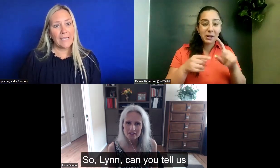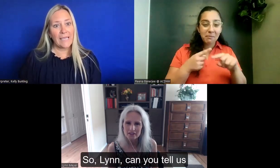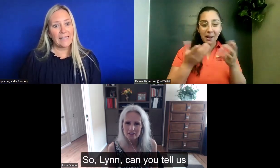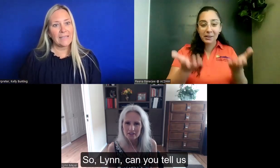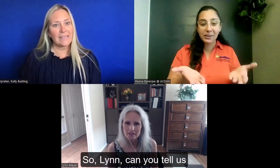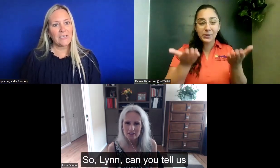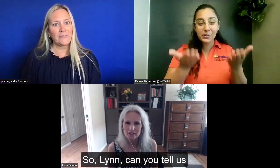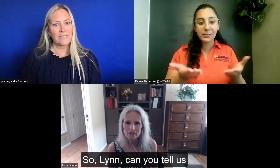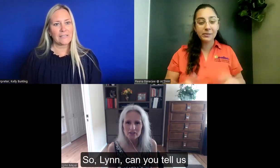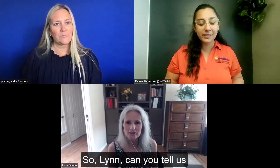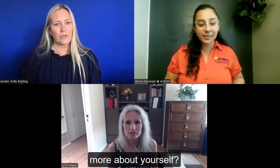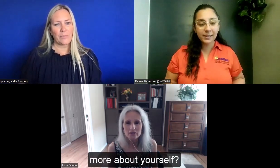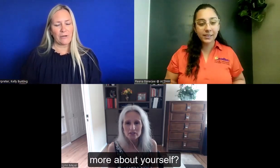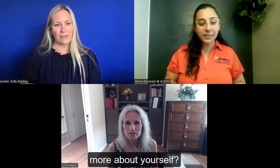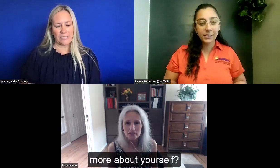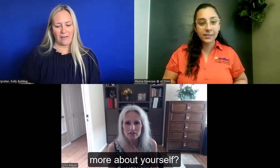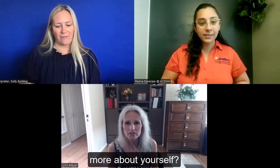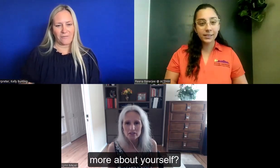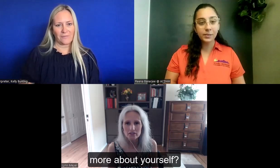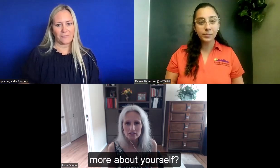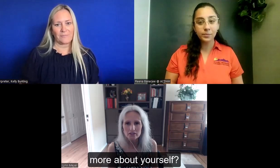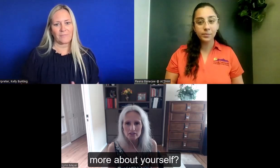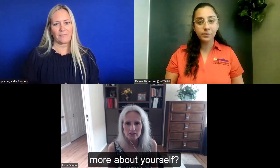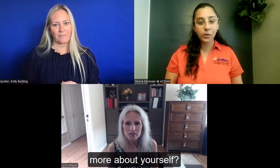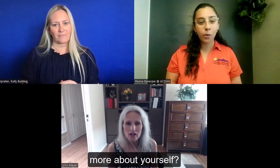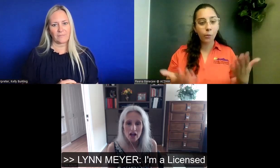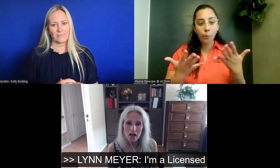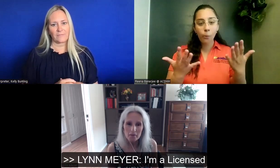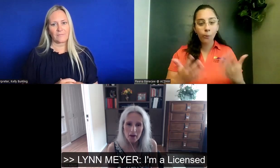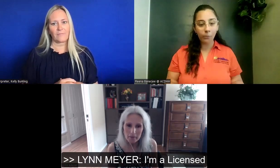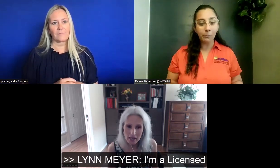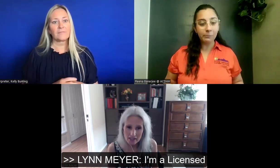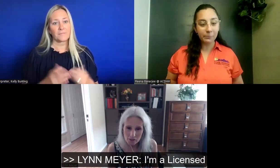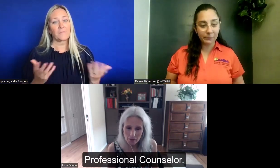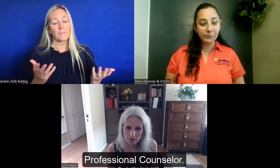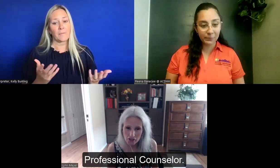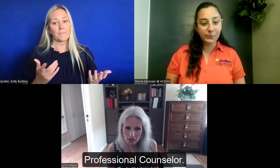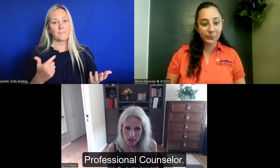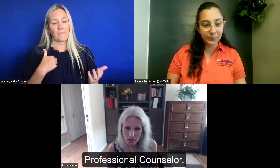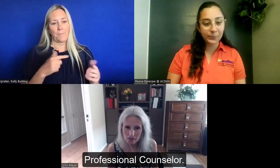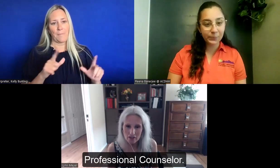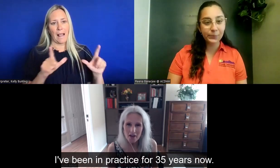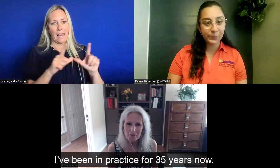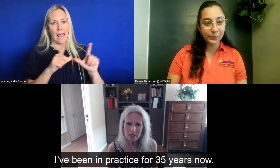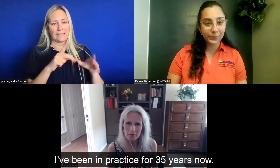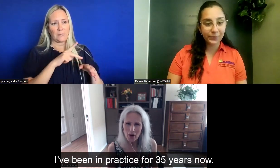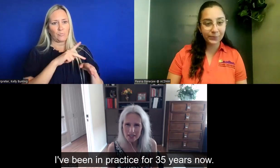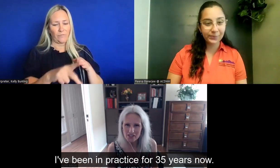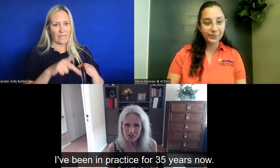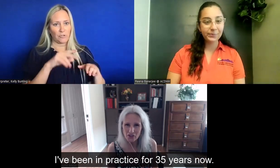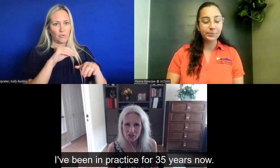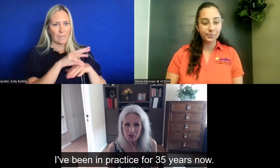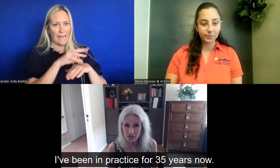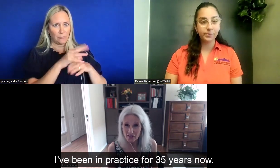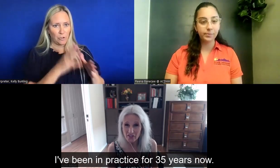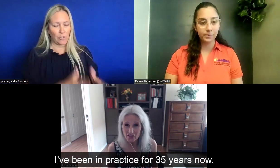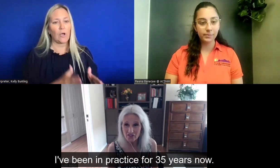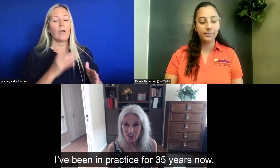So Lynn, can you tell us more about yourself? I'm a licensed professional counselor. I've been in practice